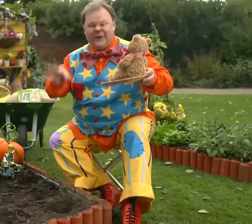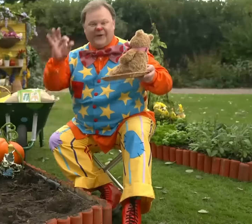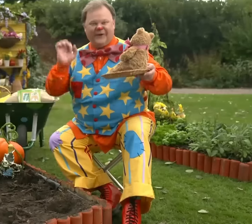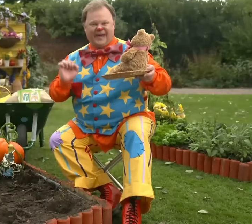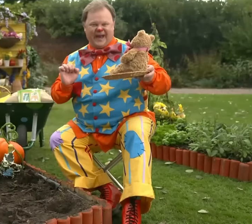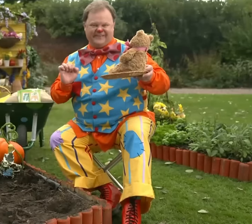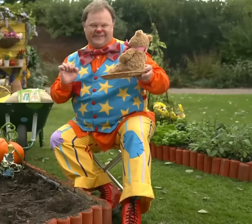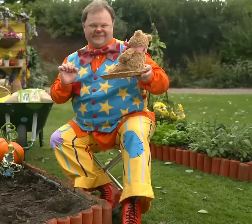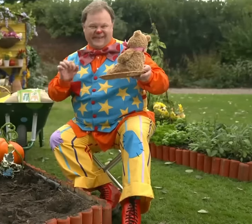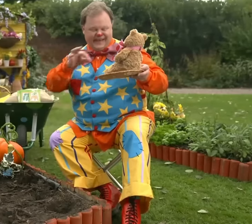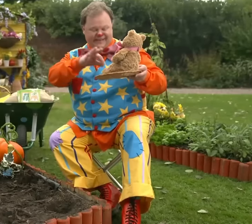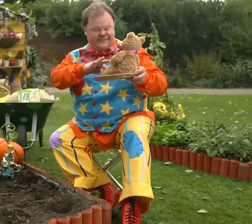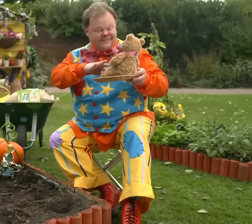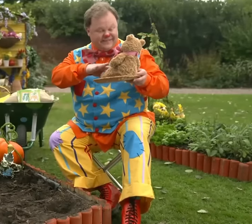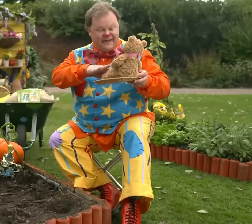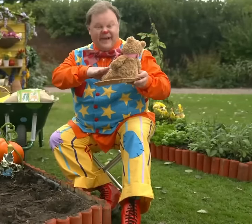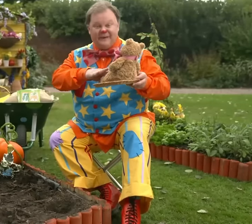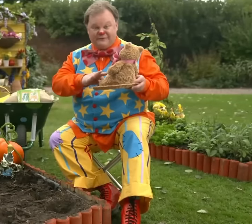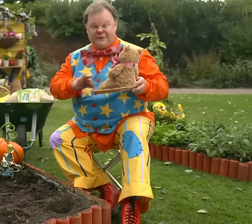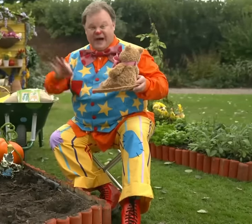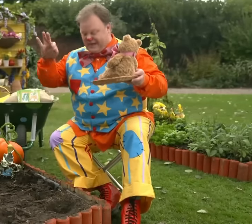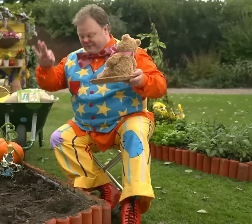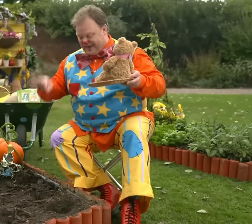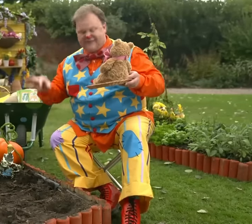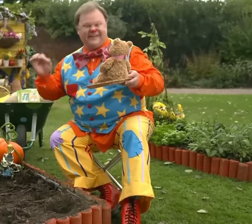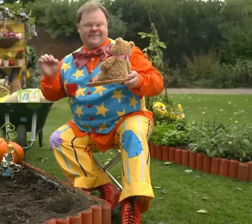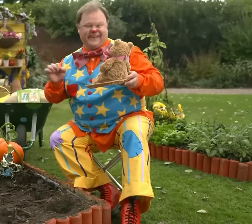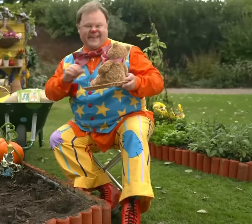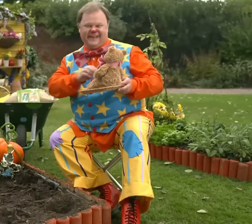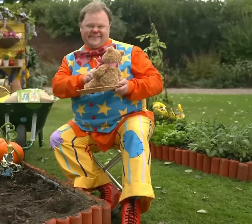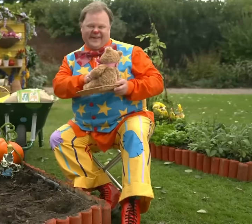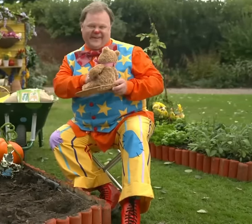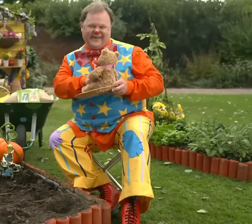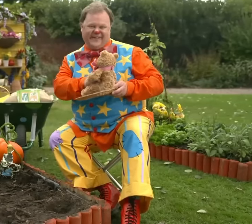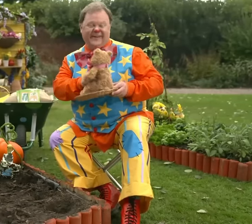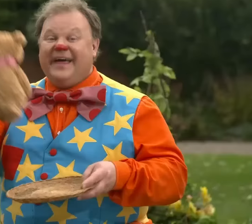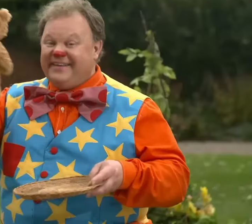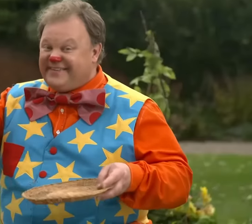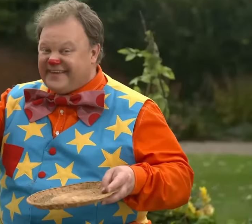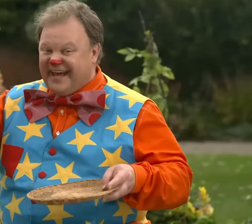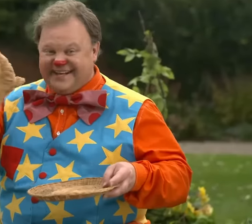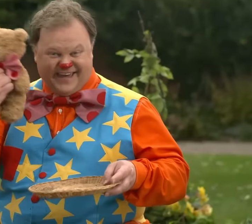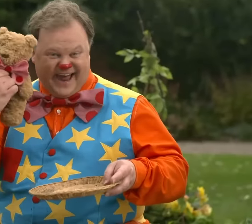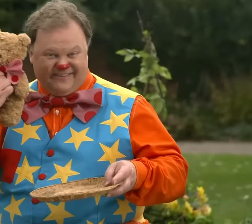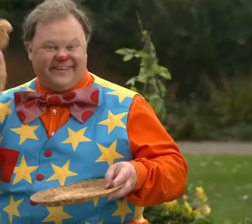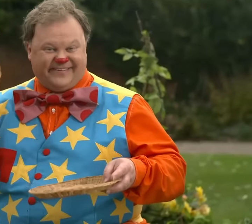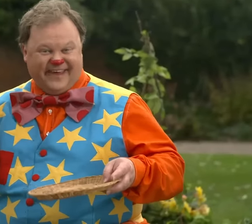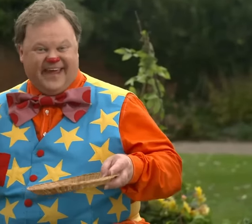Four carrot seeds, five carrot seeds. Oh, six carrot